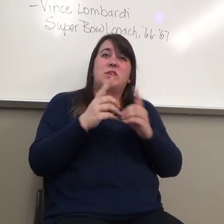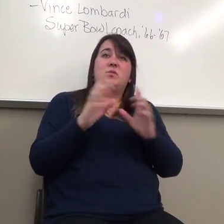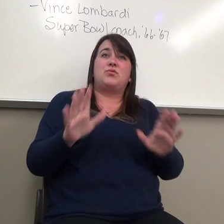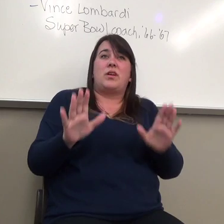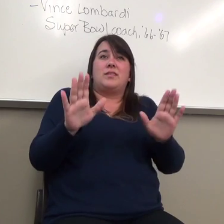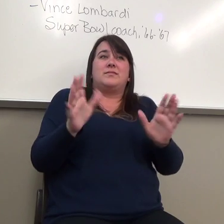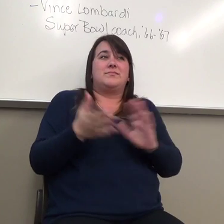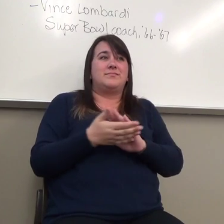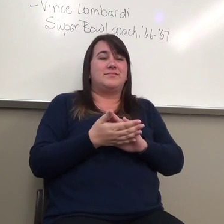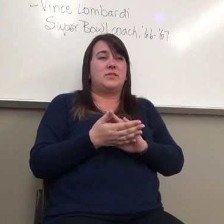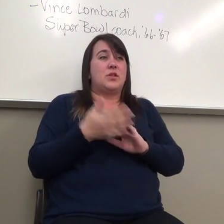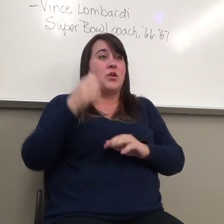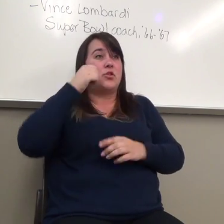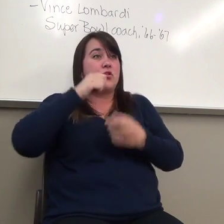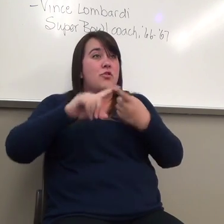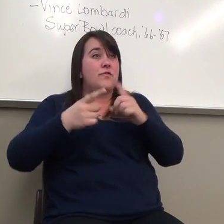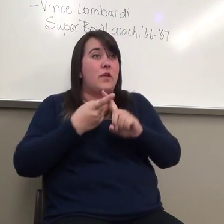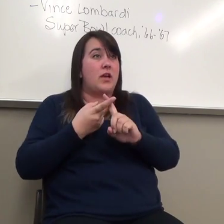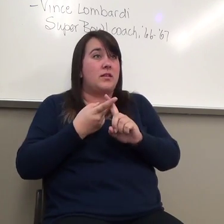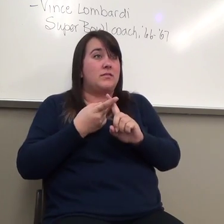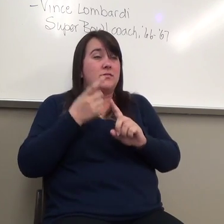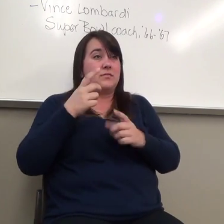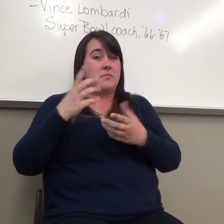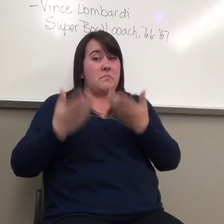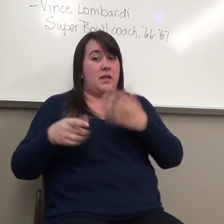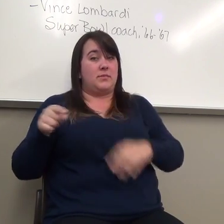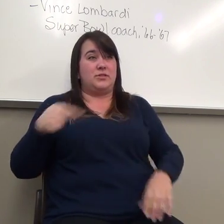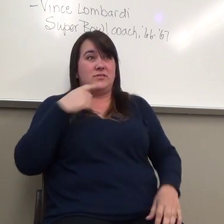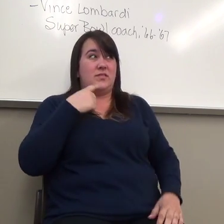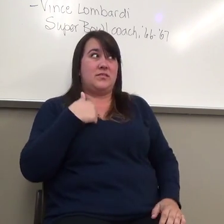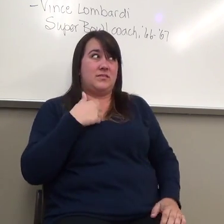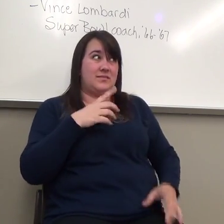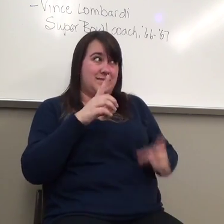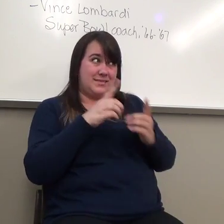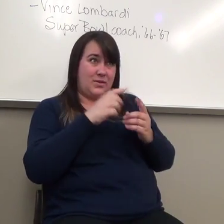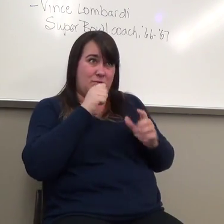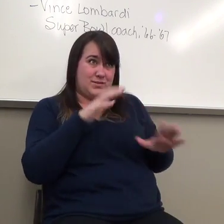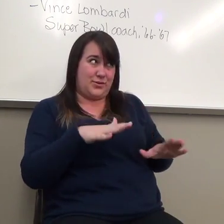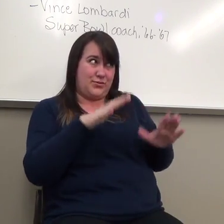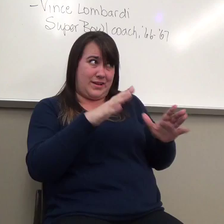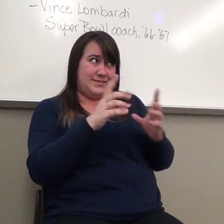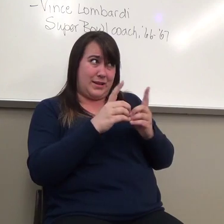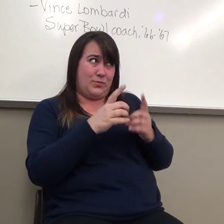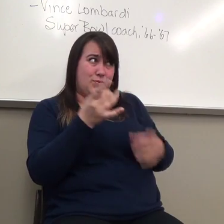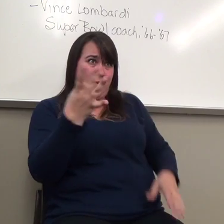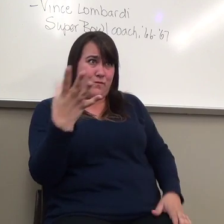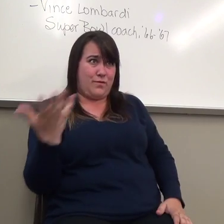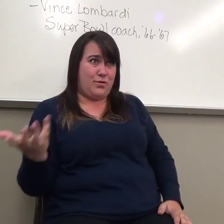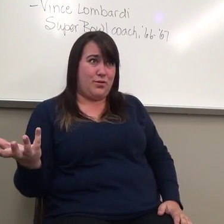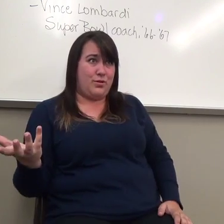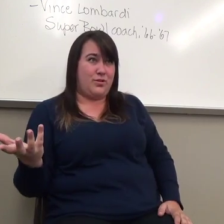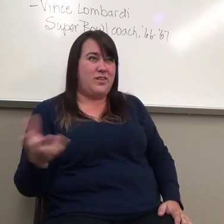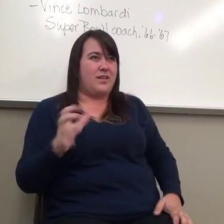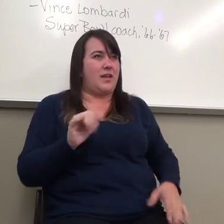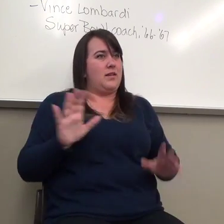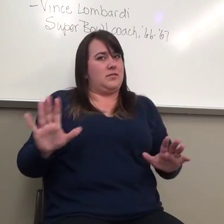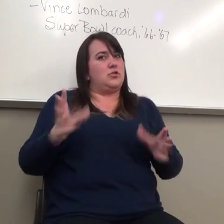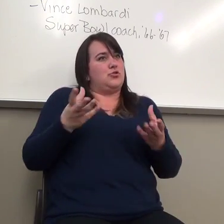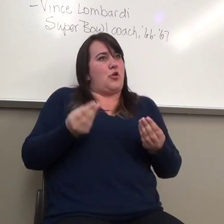The girlfriend might say, no, it wasn't great, okay? So that is definitely an argument.